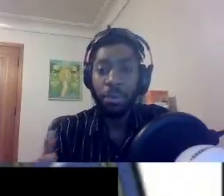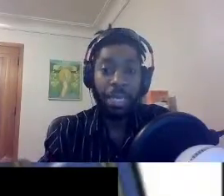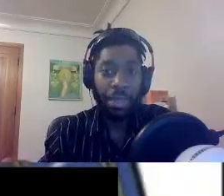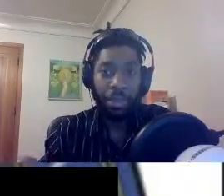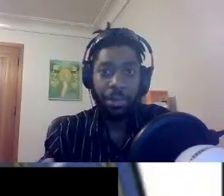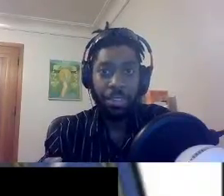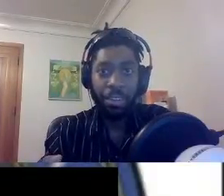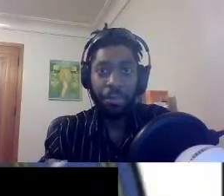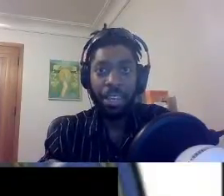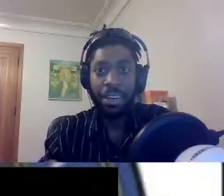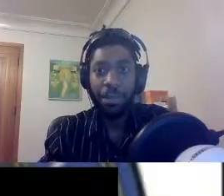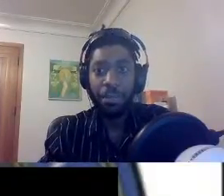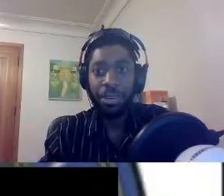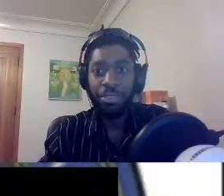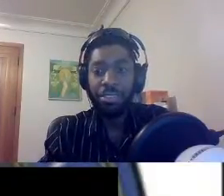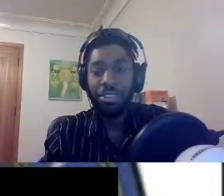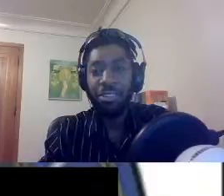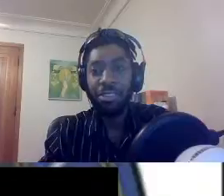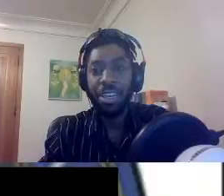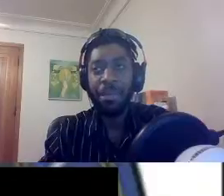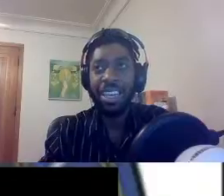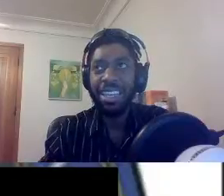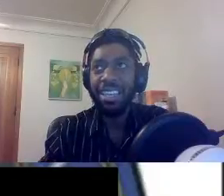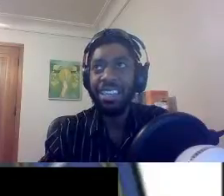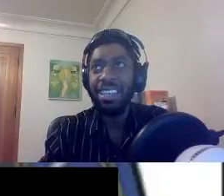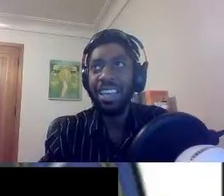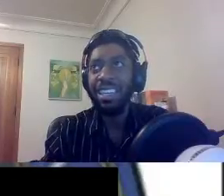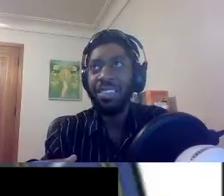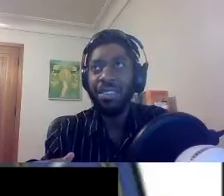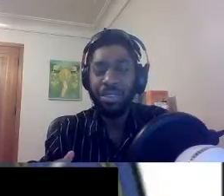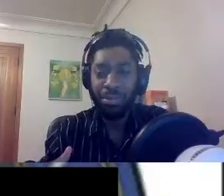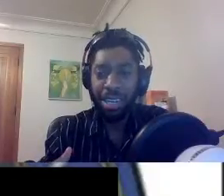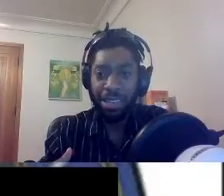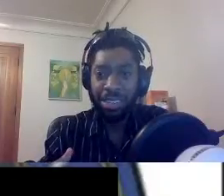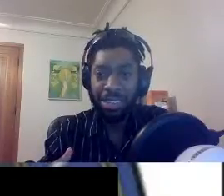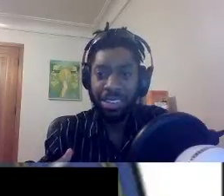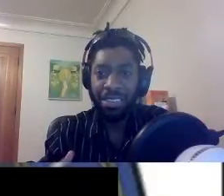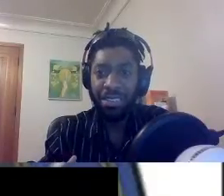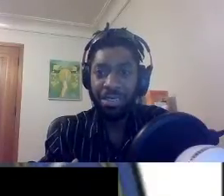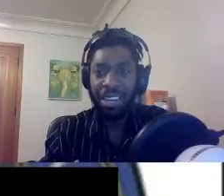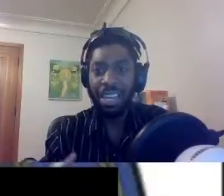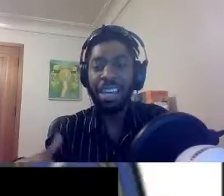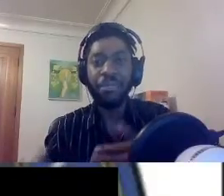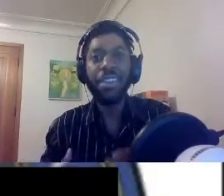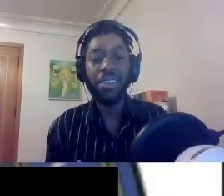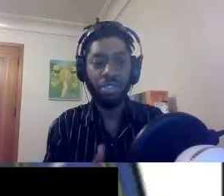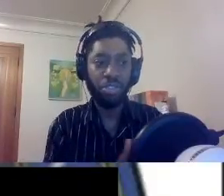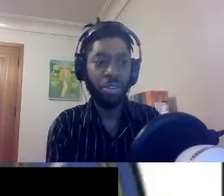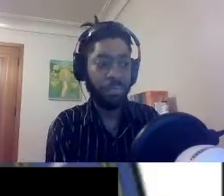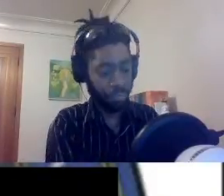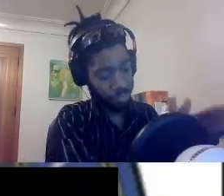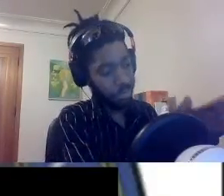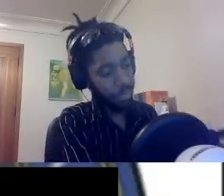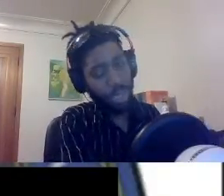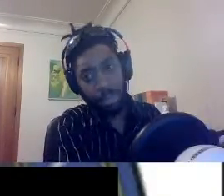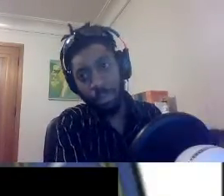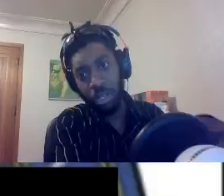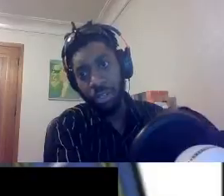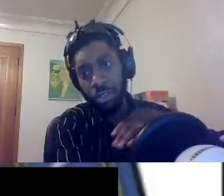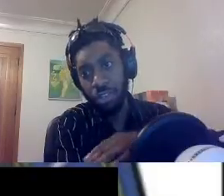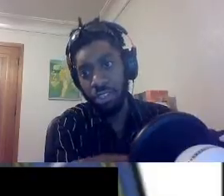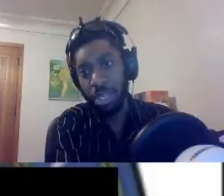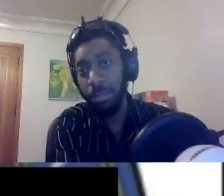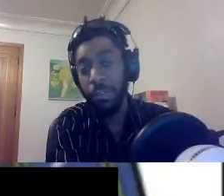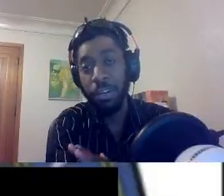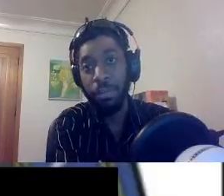I grew up Catholic myself there, and I'm pretty sure, I guess theoretically you can still do that. I kind of feel like you should be able to